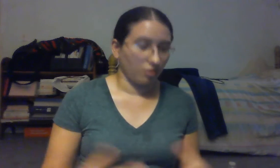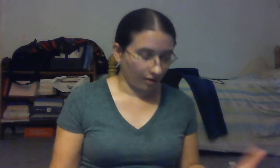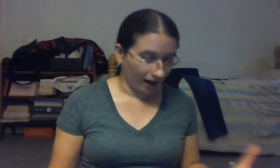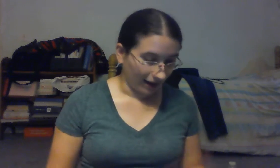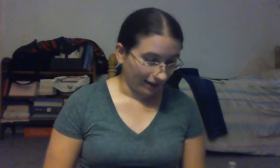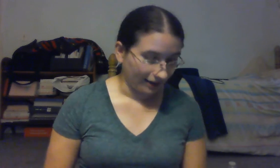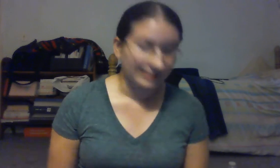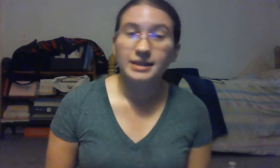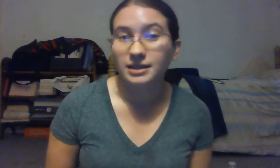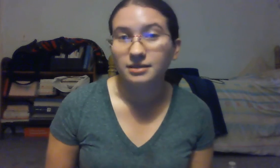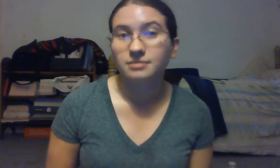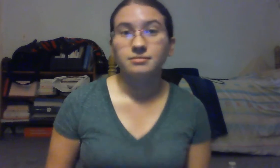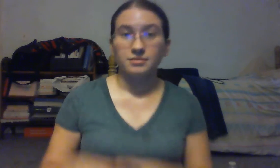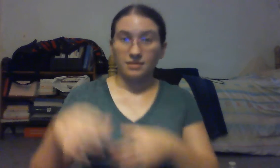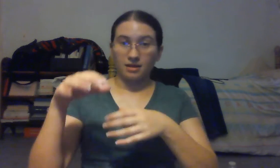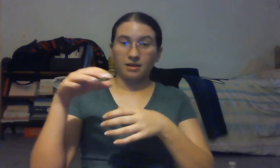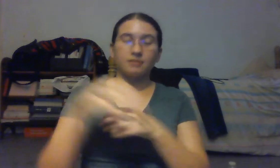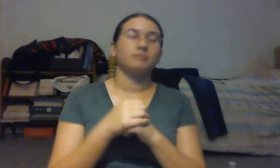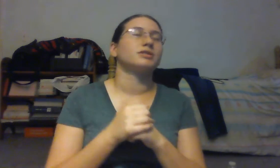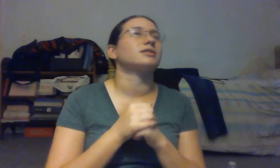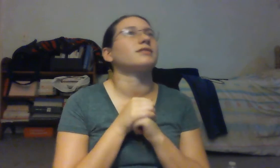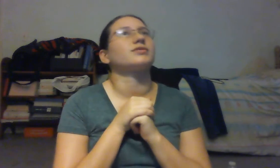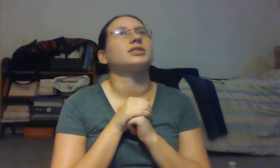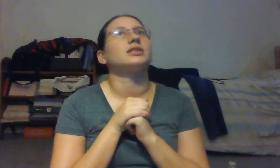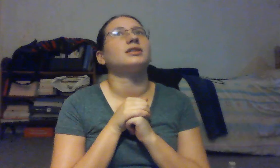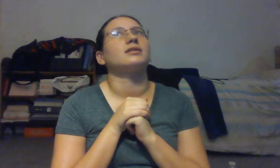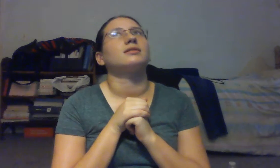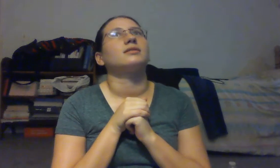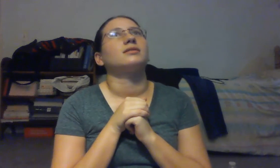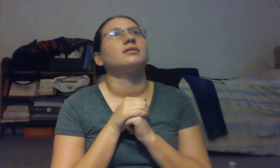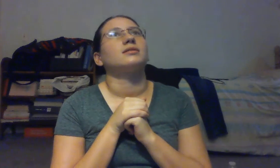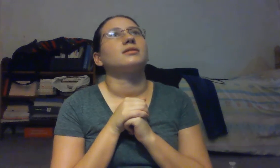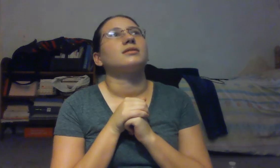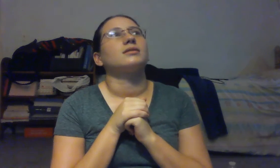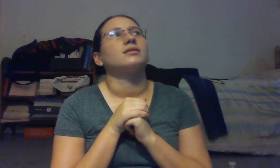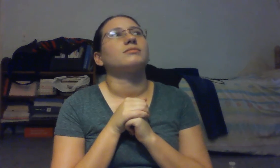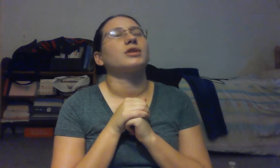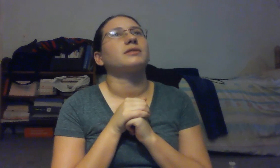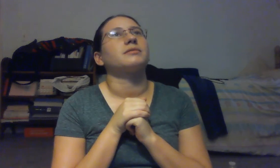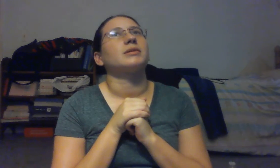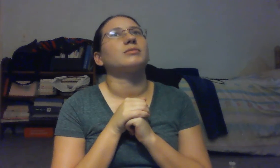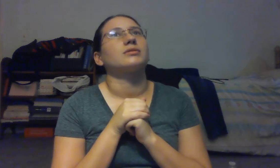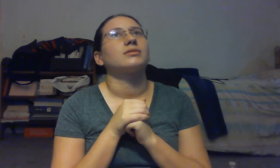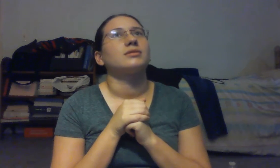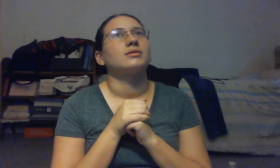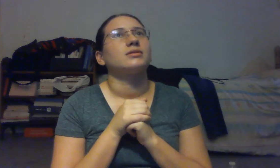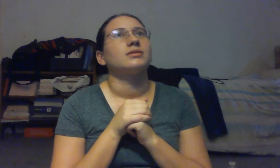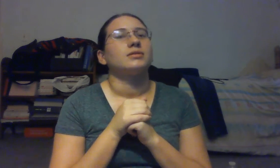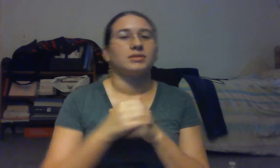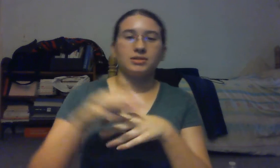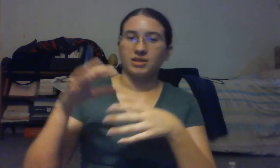Or I like tea. What's the sign for tea? I'm trying to remember. I think